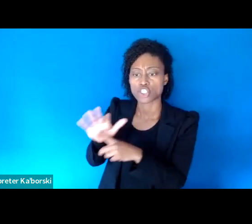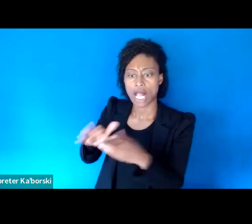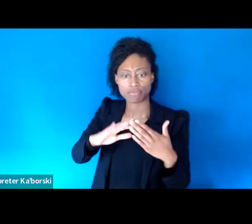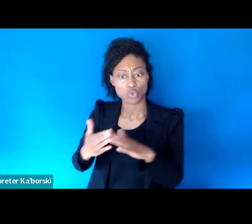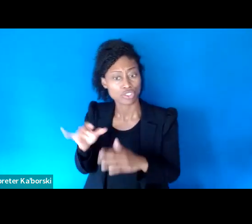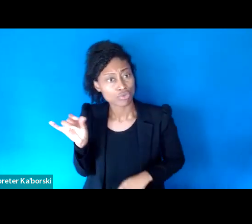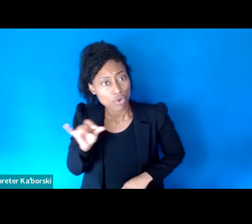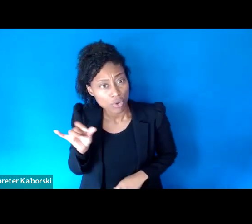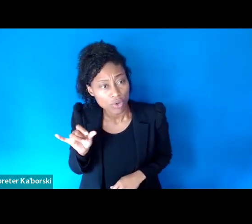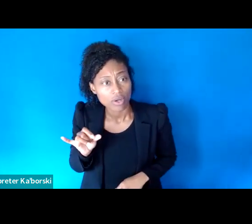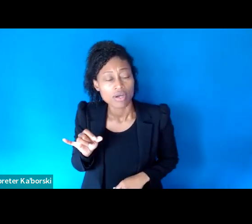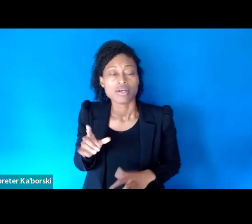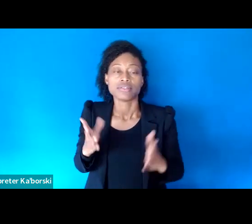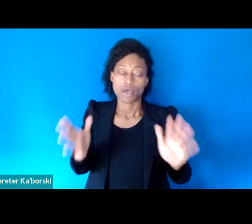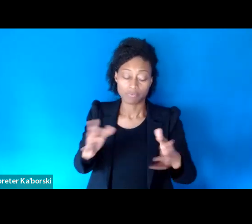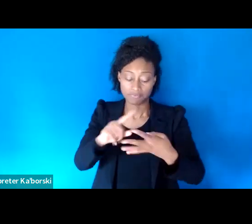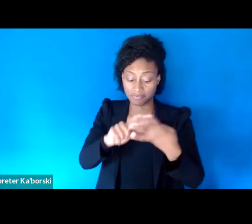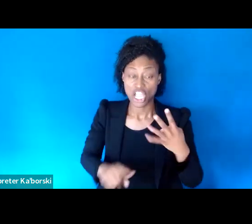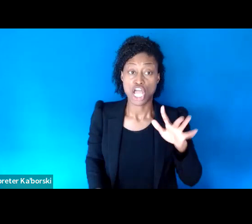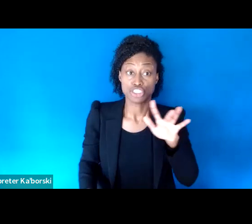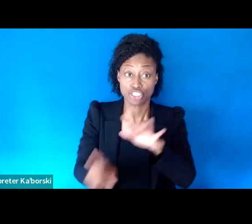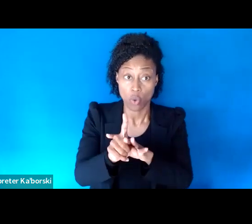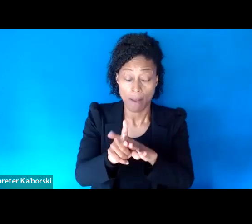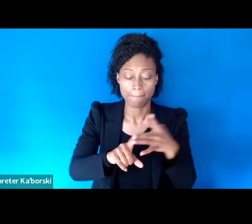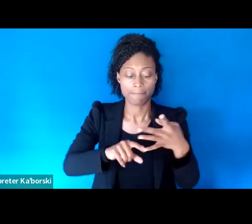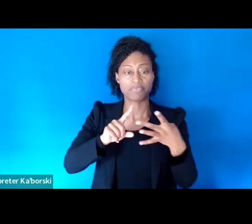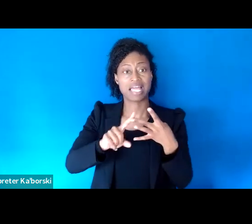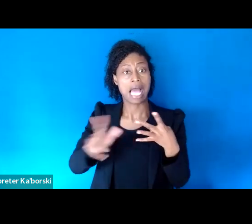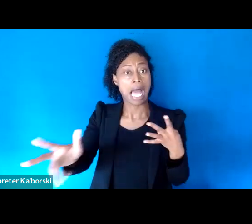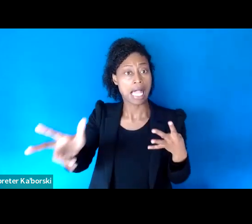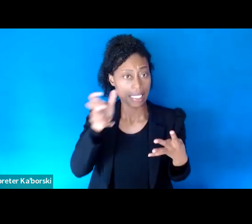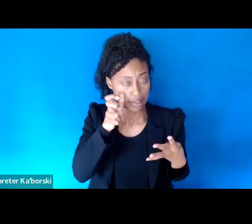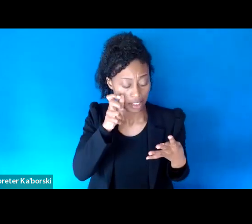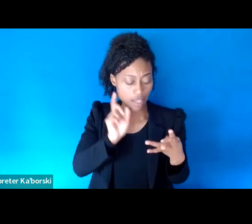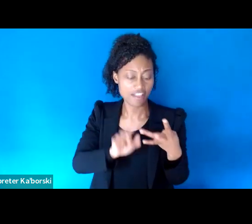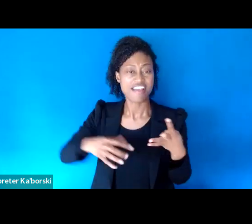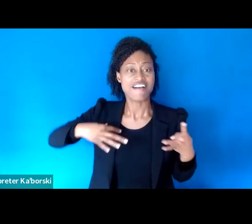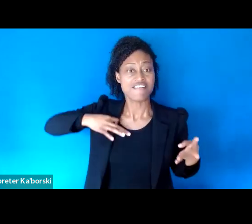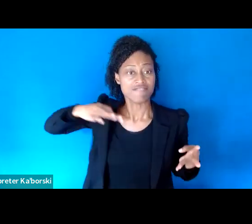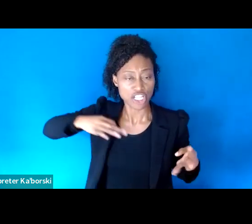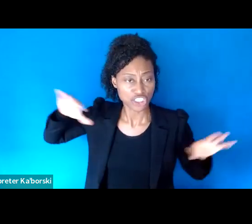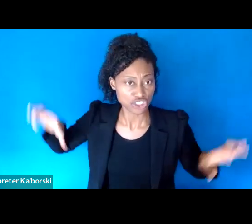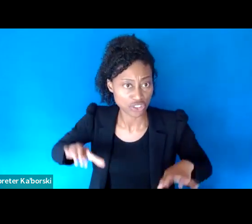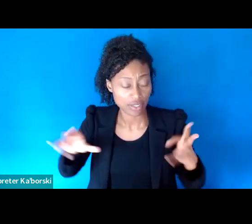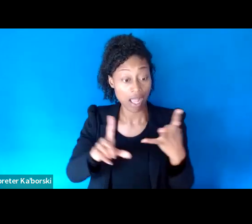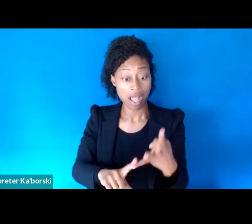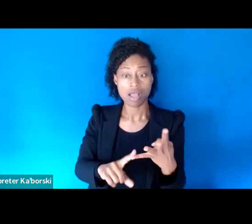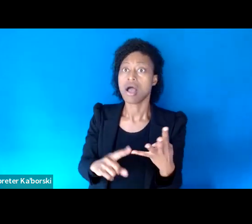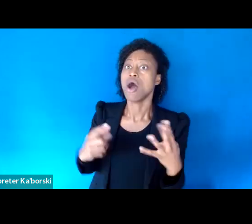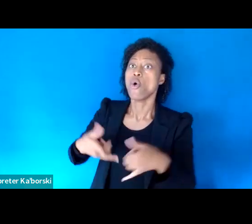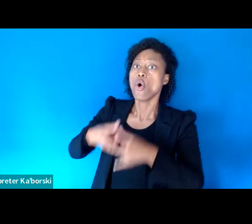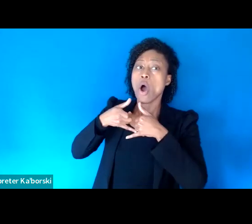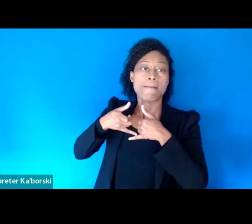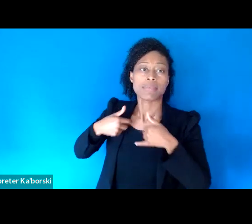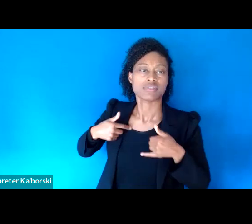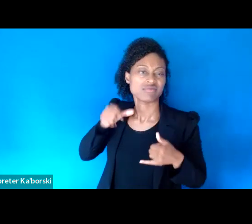those four: show up, listen, volunteer, and don't expect a reward, is the best answer that I can